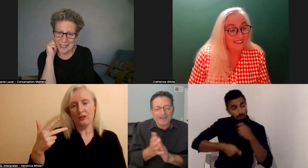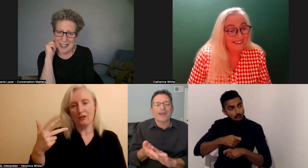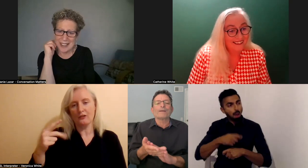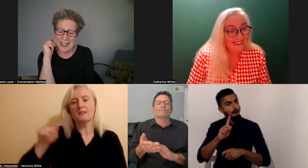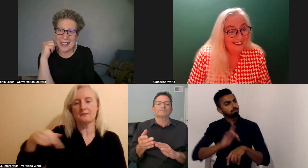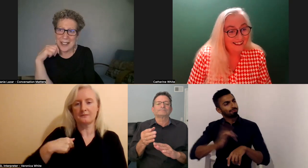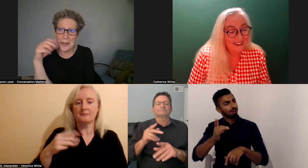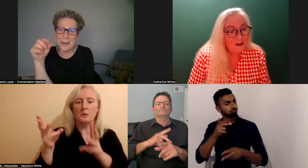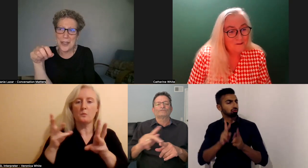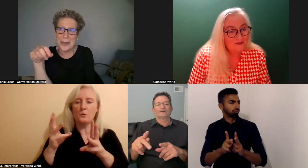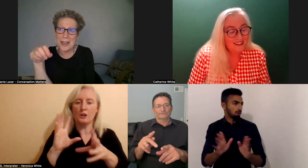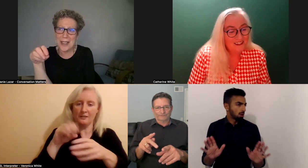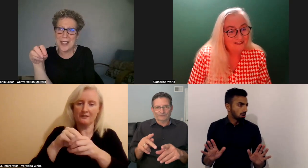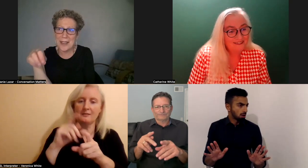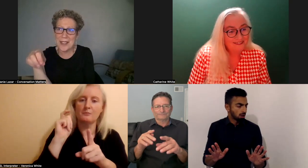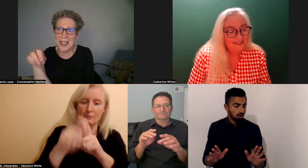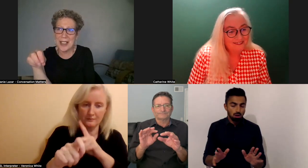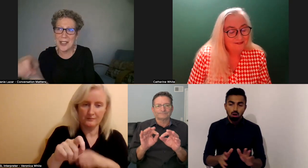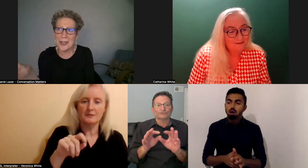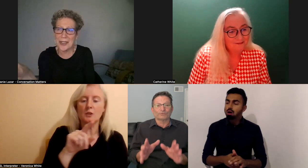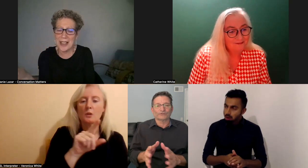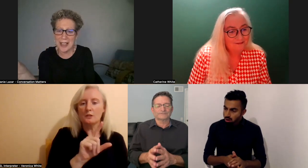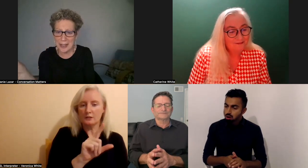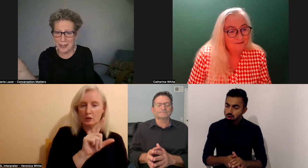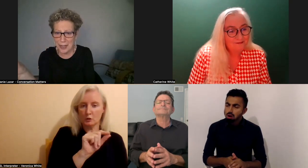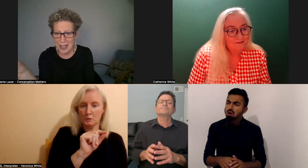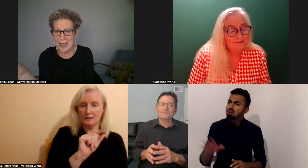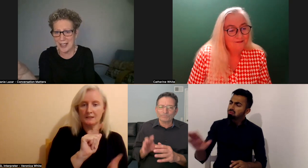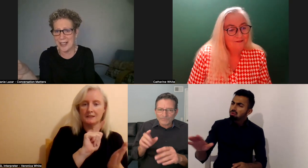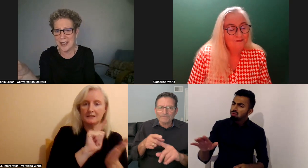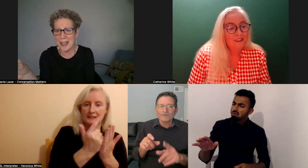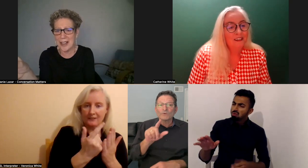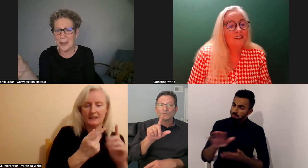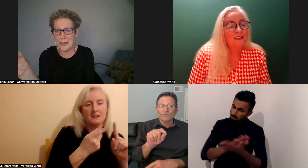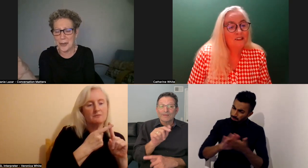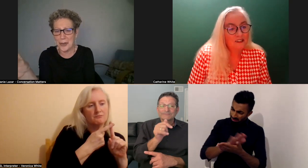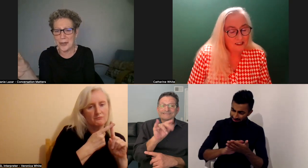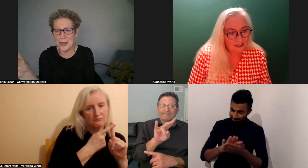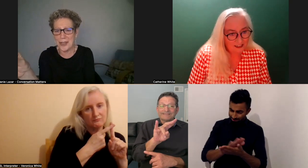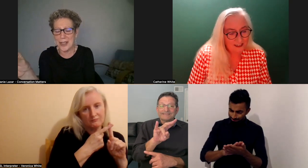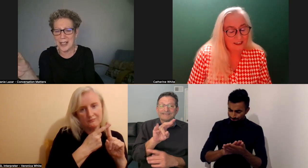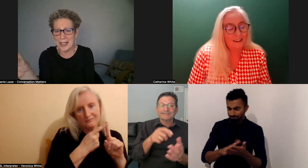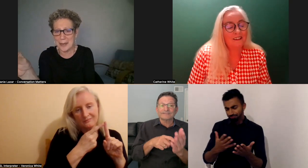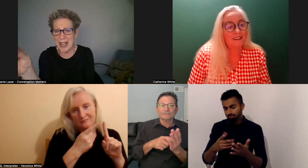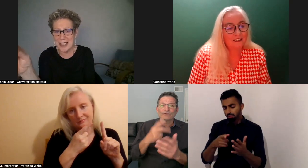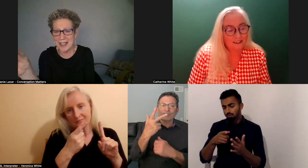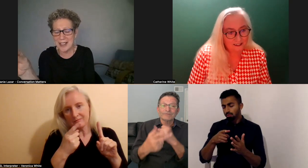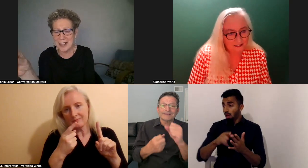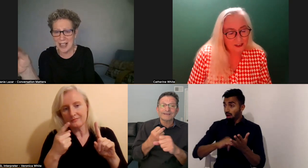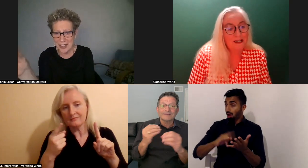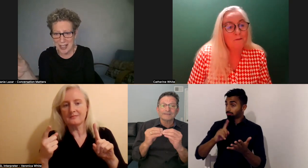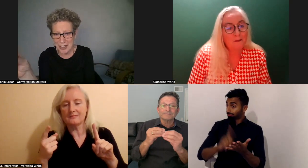Yeah. So from 2017, it took then another 3 years for